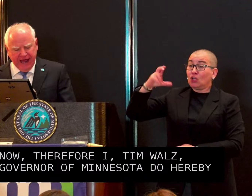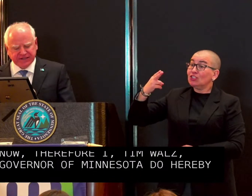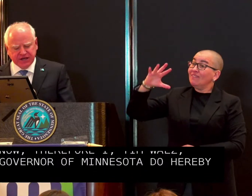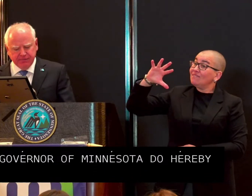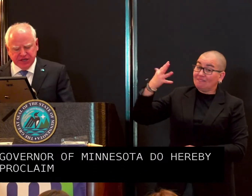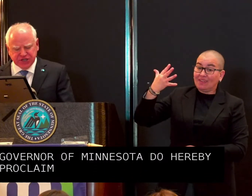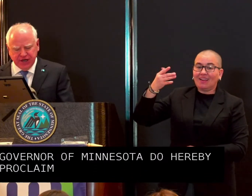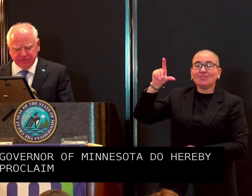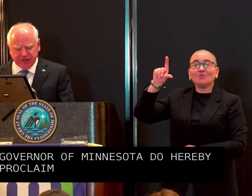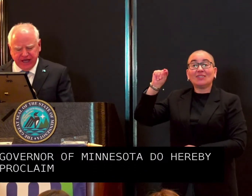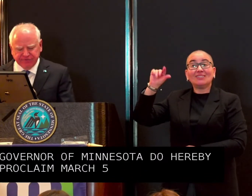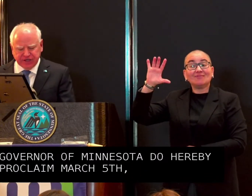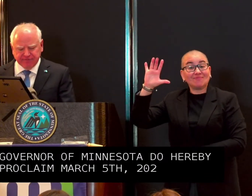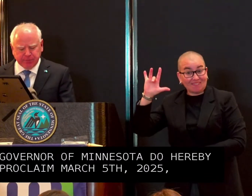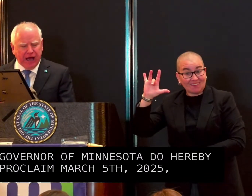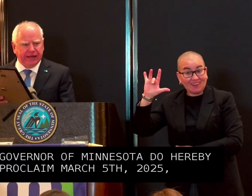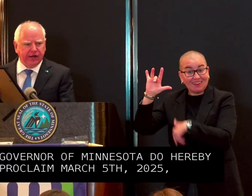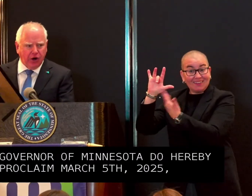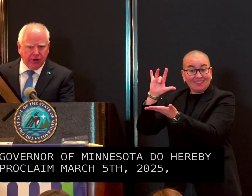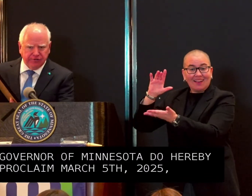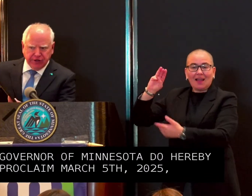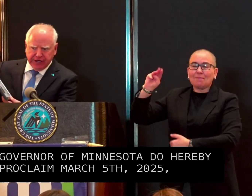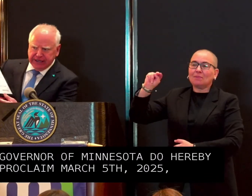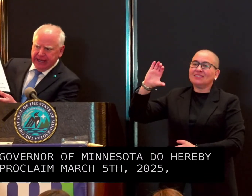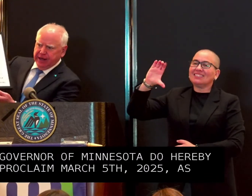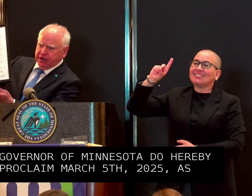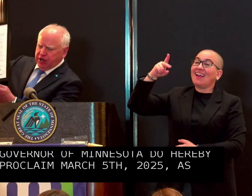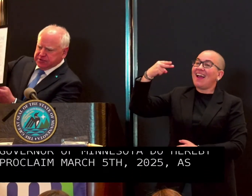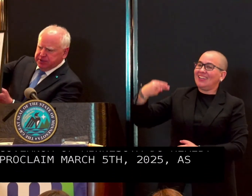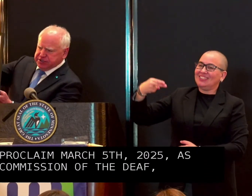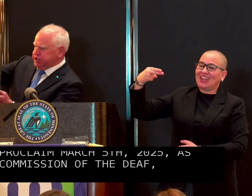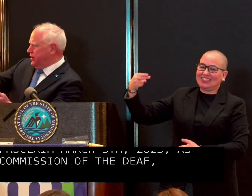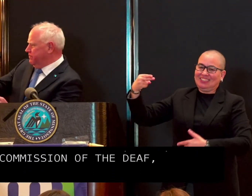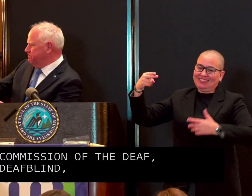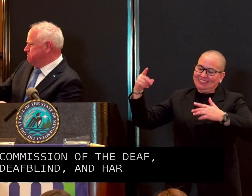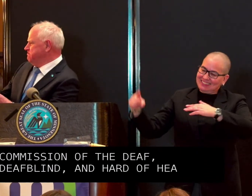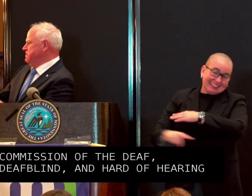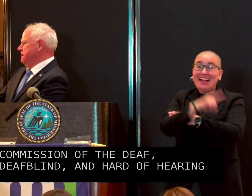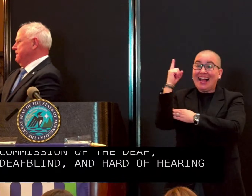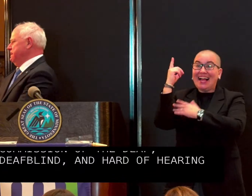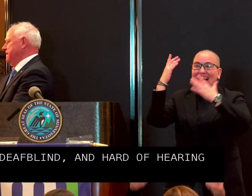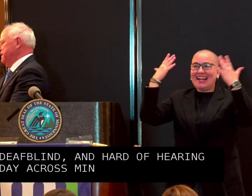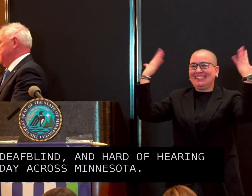2025, as Commission of the Deaf, Deafblind, and Hard of Hearing Day across Minnesota.